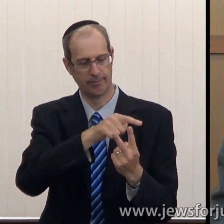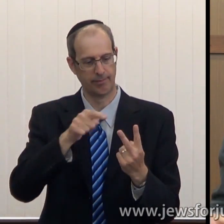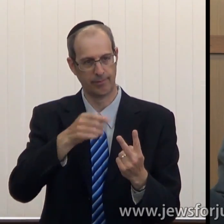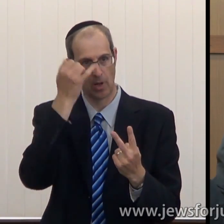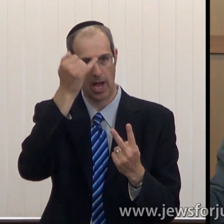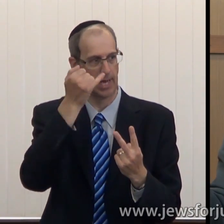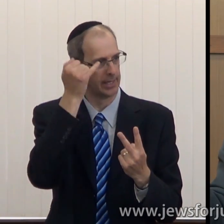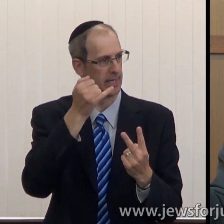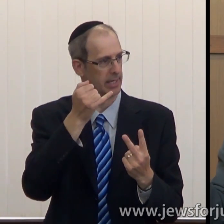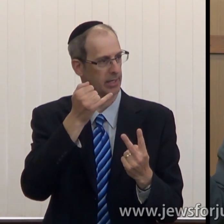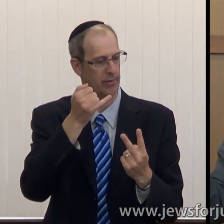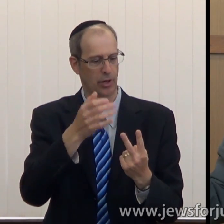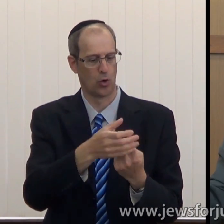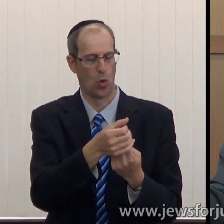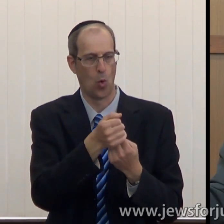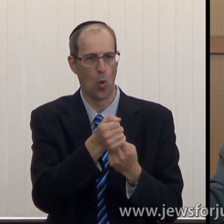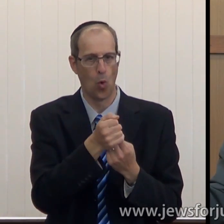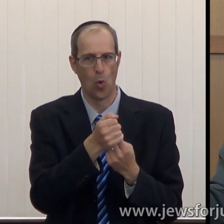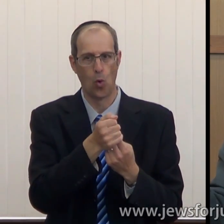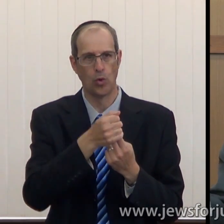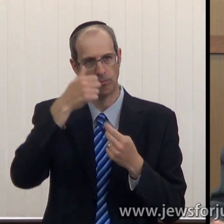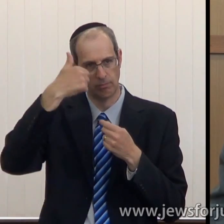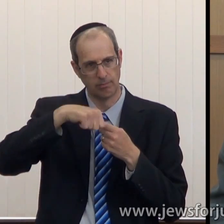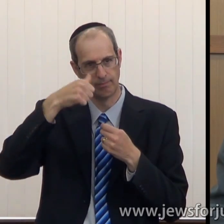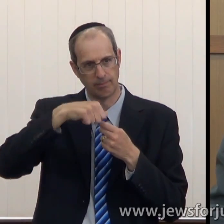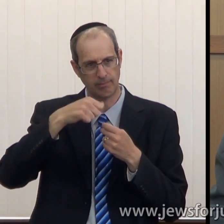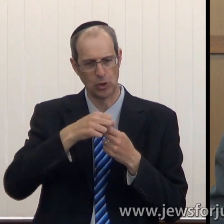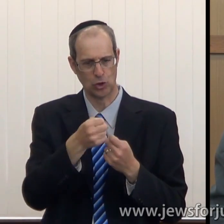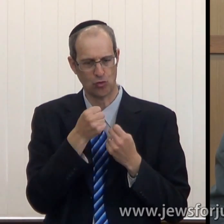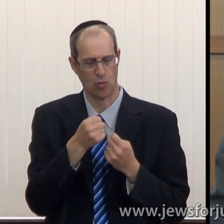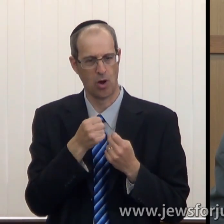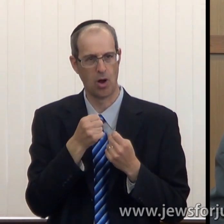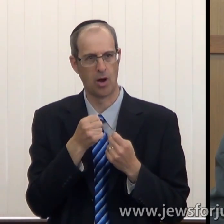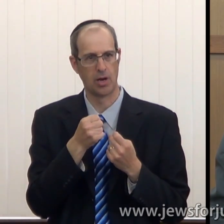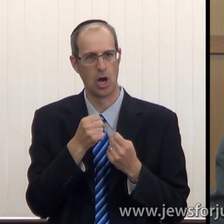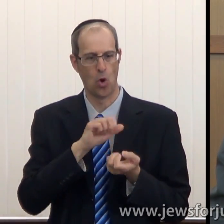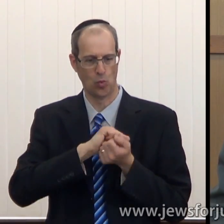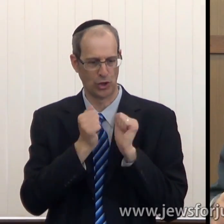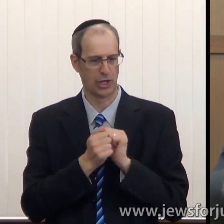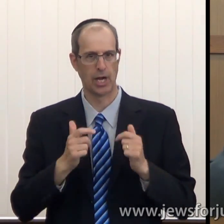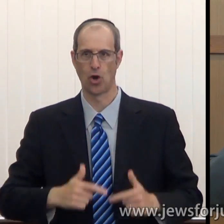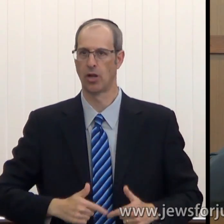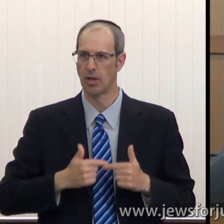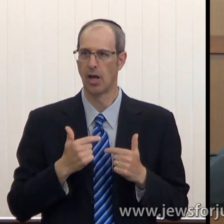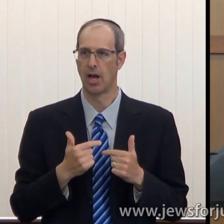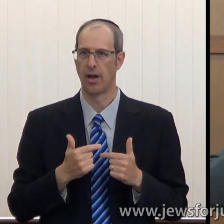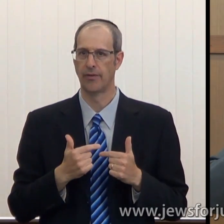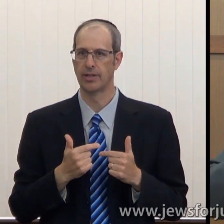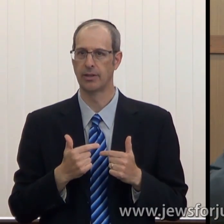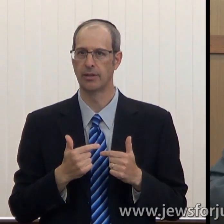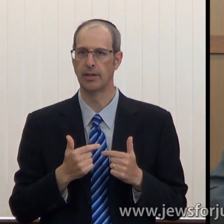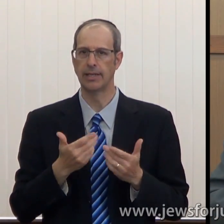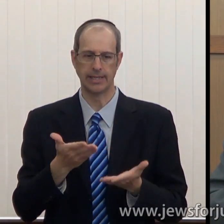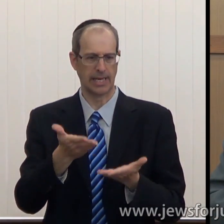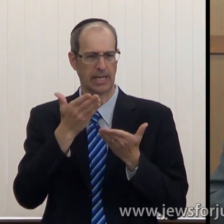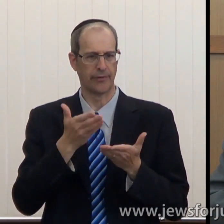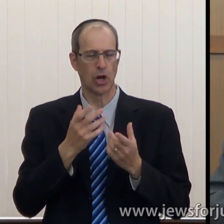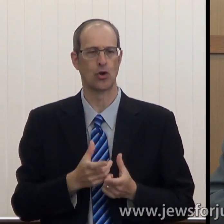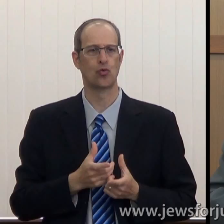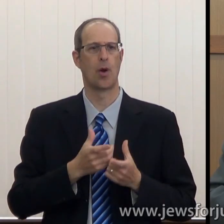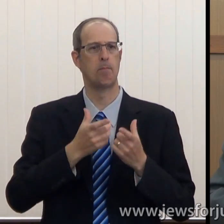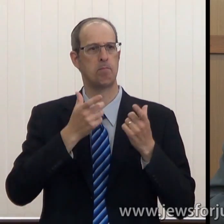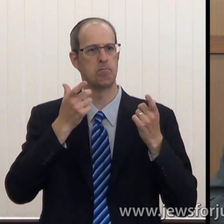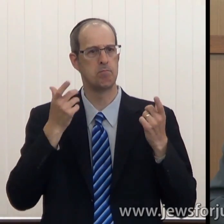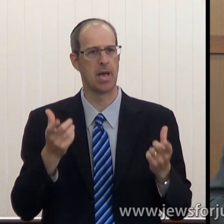if we take hold of them strongly, will change our lives to give us a tremendous